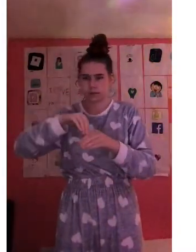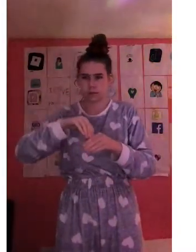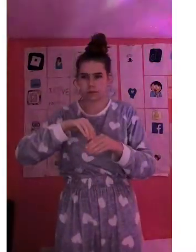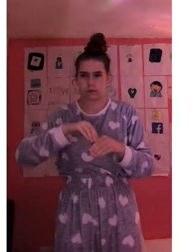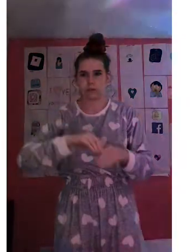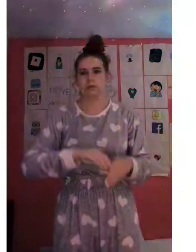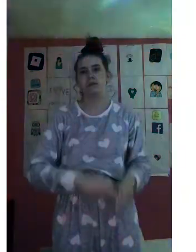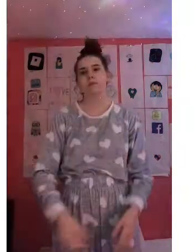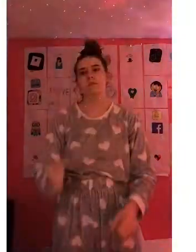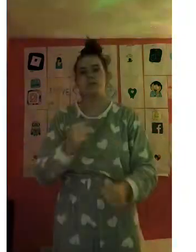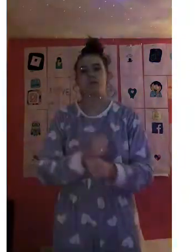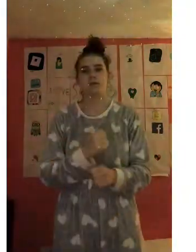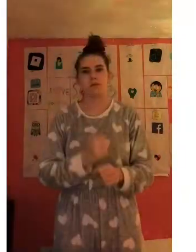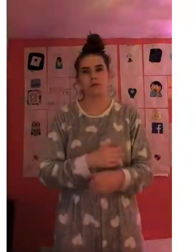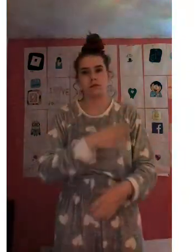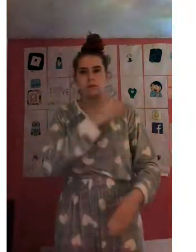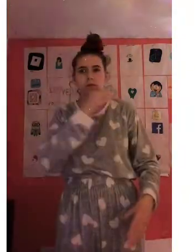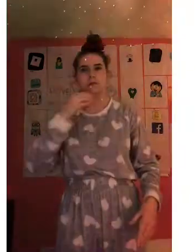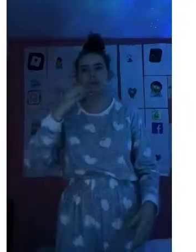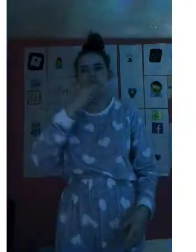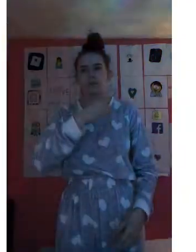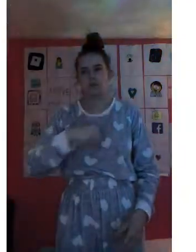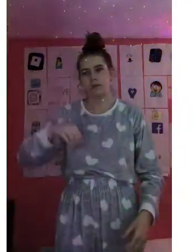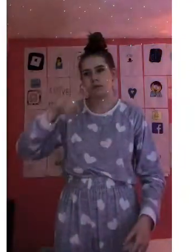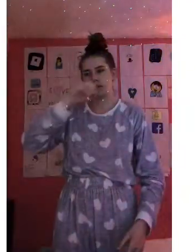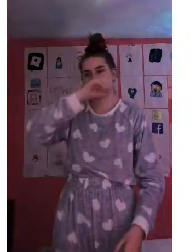Pulled the old ginger beer down the sink